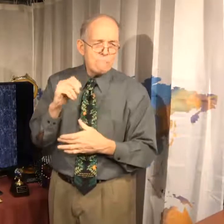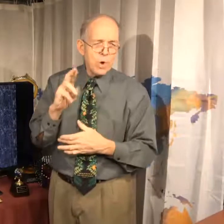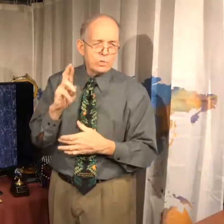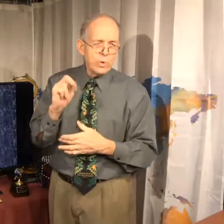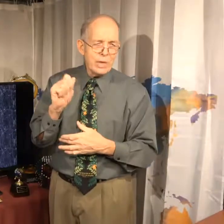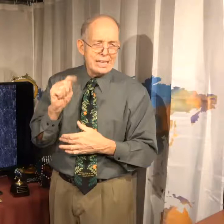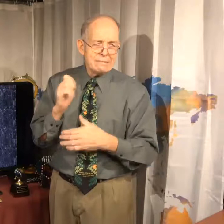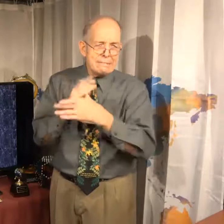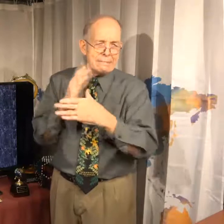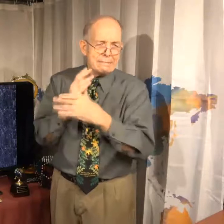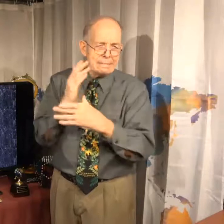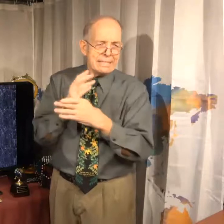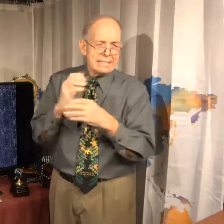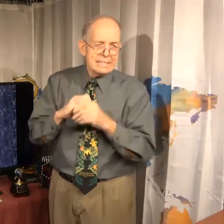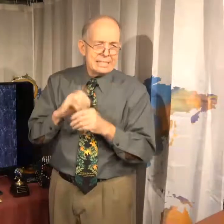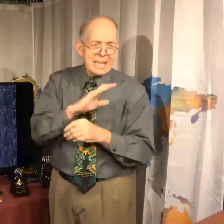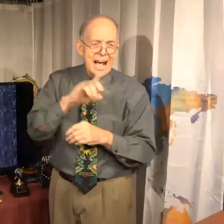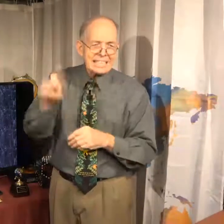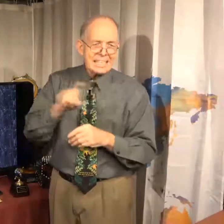able to raise the yet.